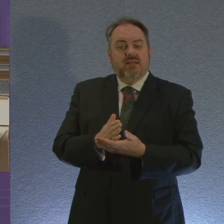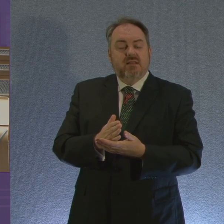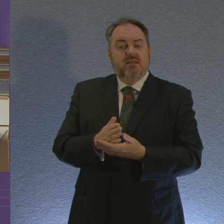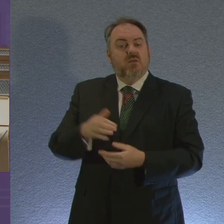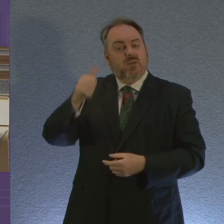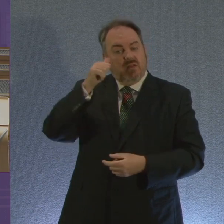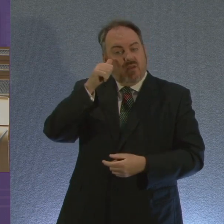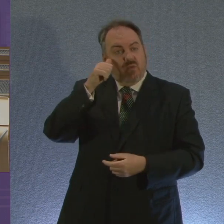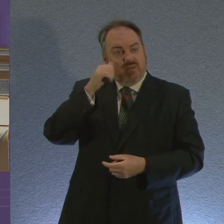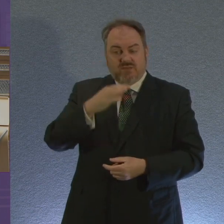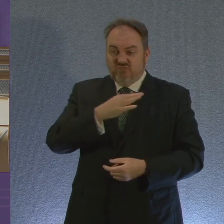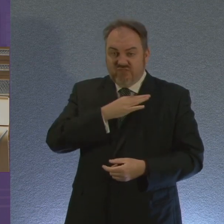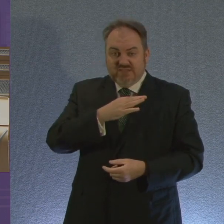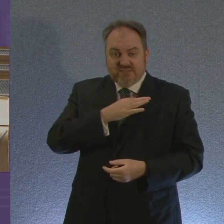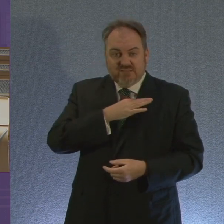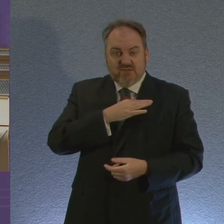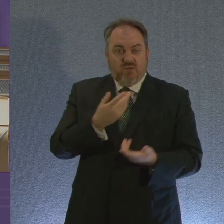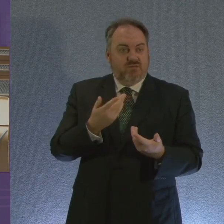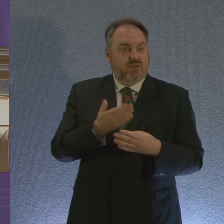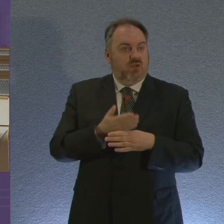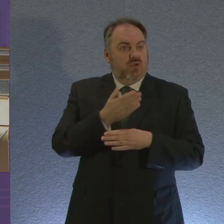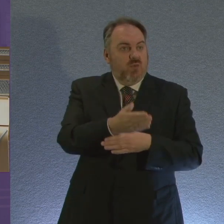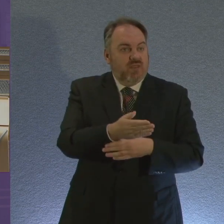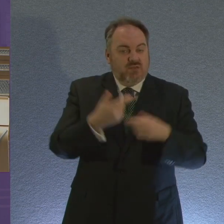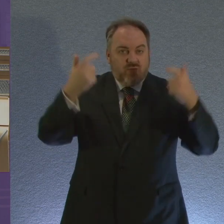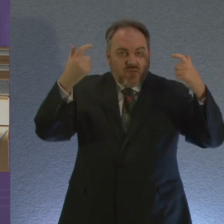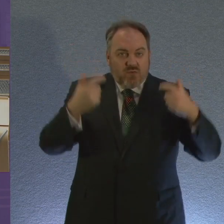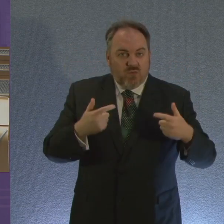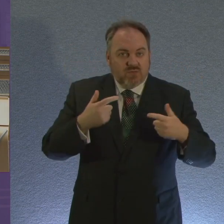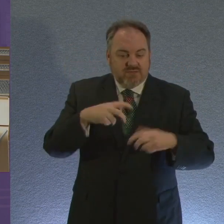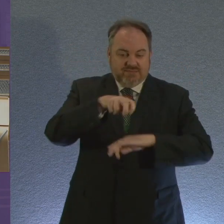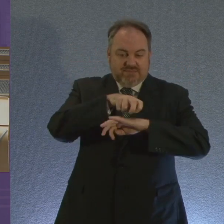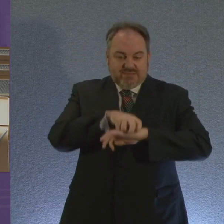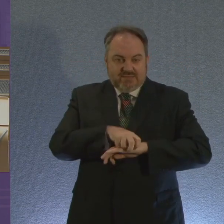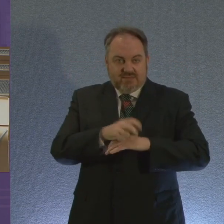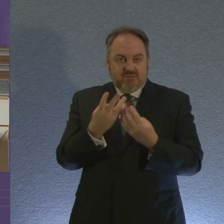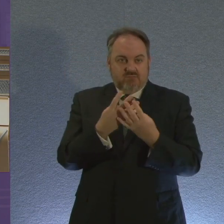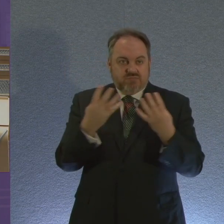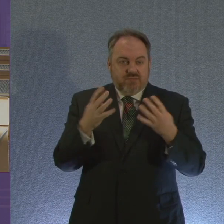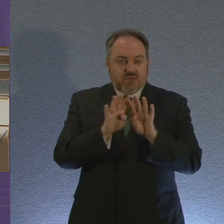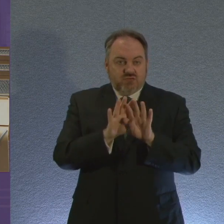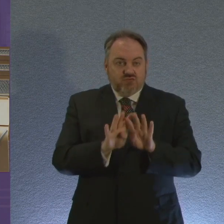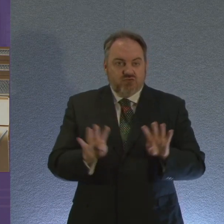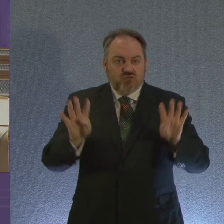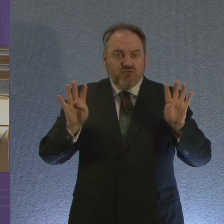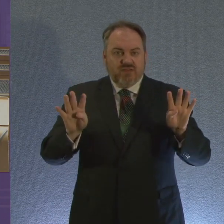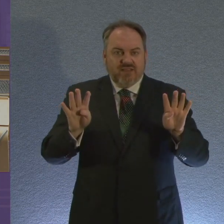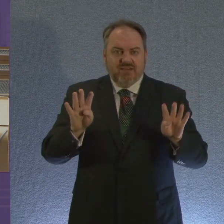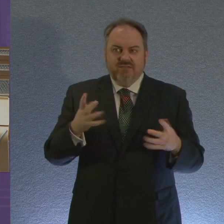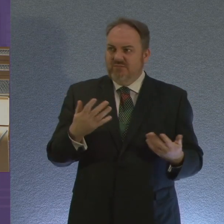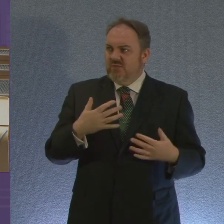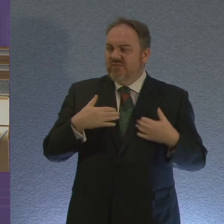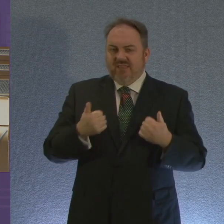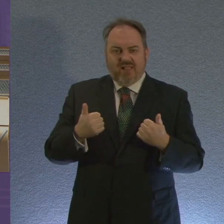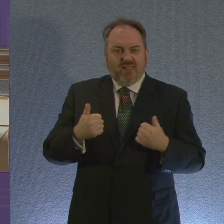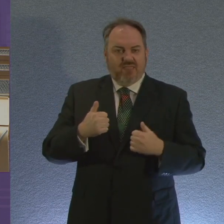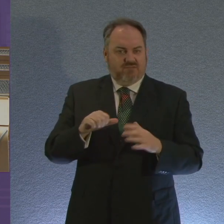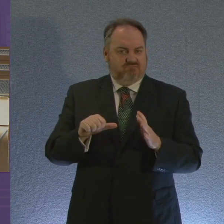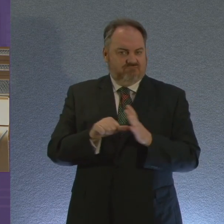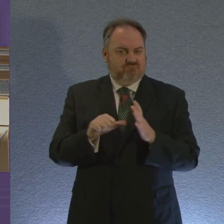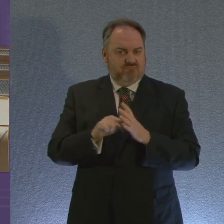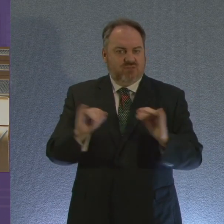obviously dangerous to the public. I'm going to wind up at this. I do welcome what the government have done. We will take full part in the consultation. We could look at war times,